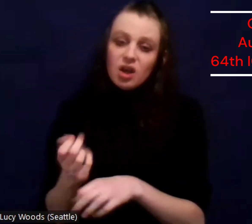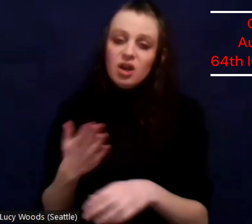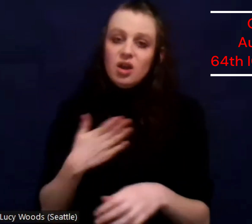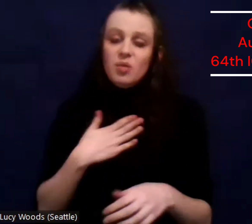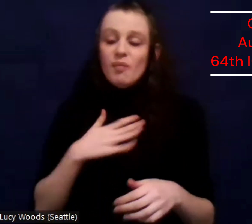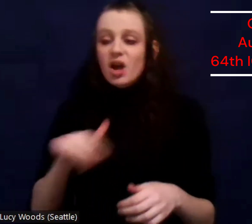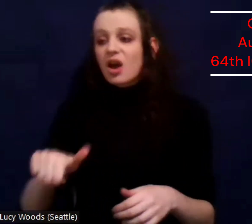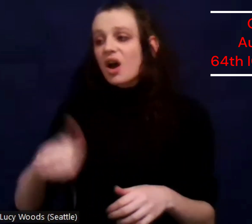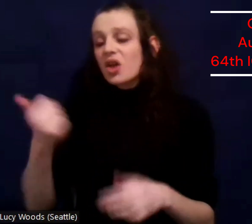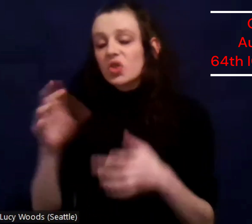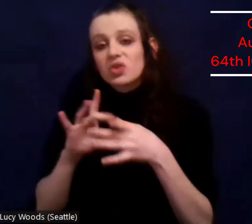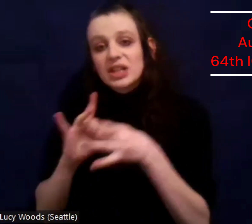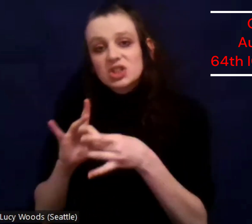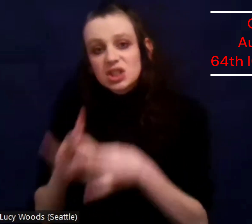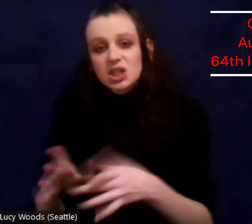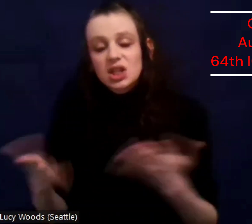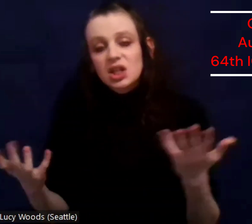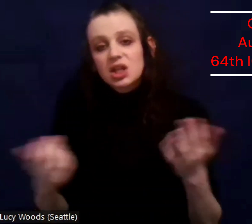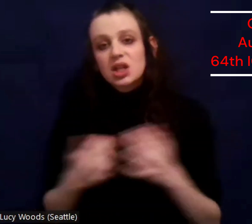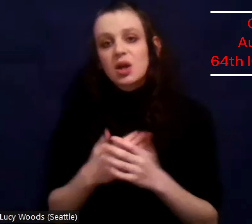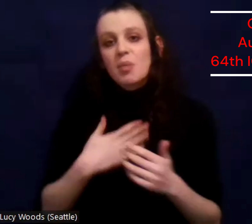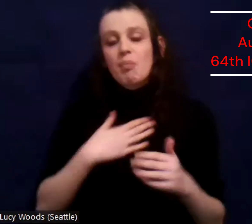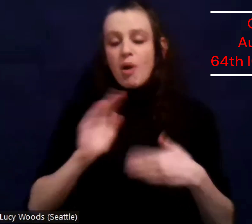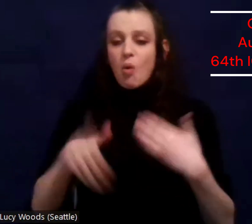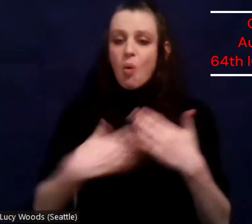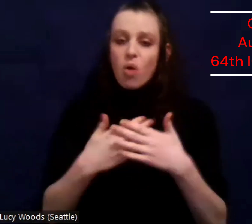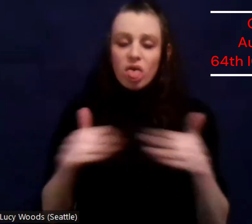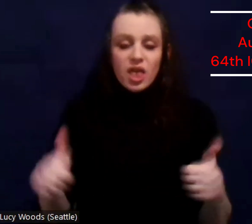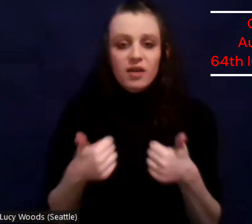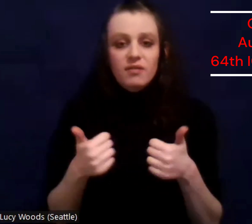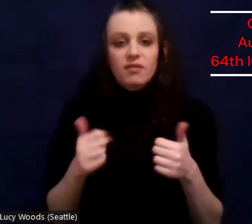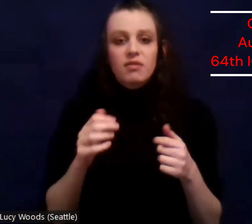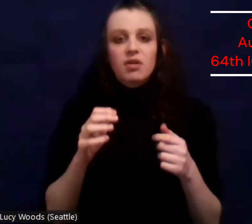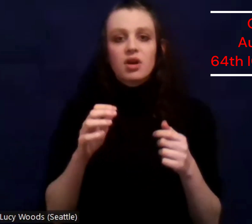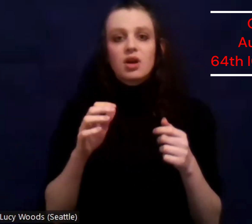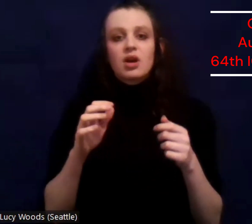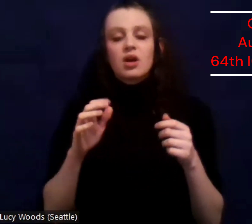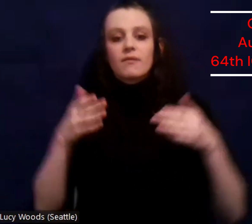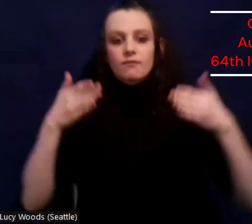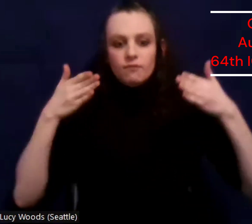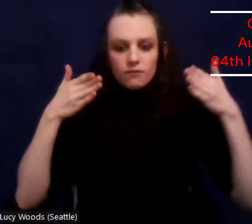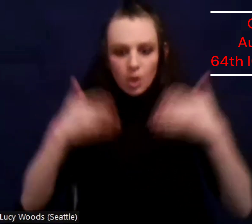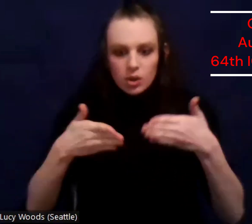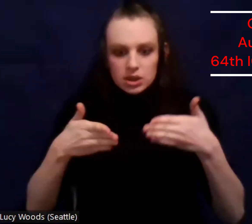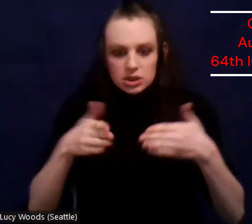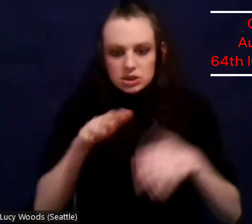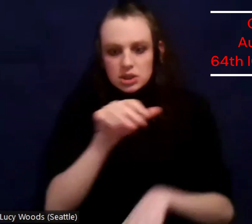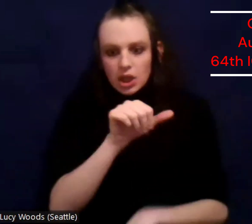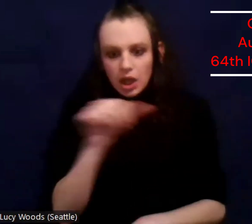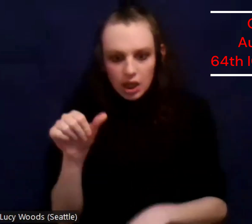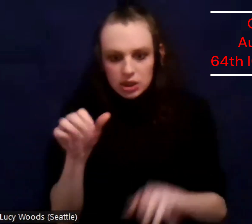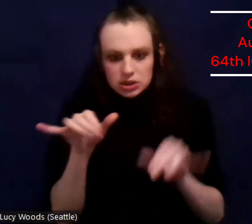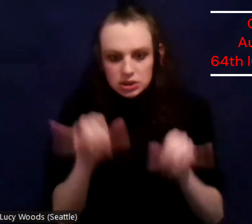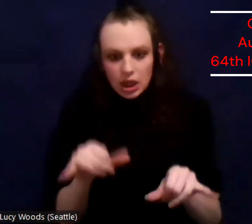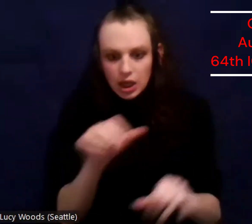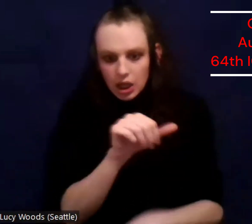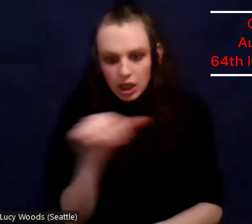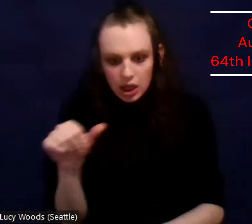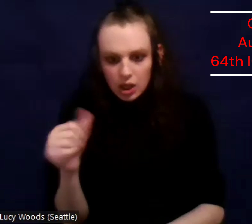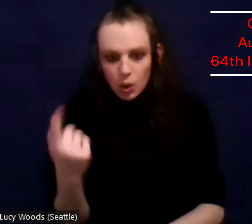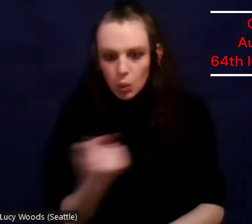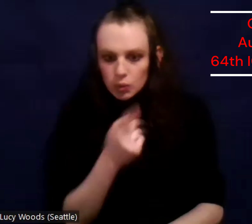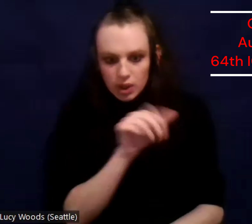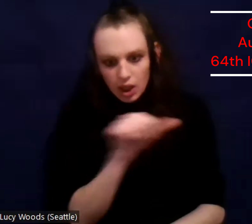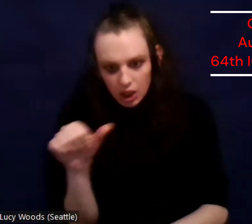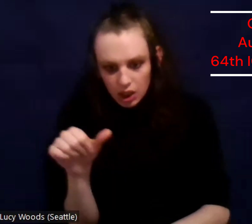other personal relationships. My entire life had revolved and mainly and stayed within the confines of this room. And to